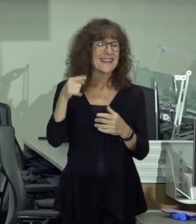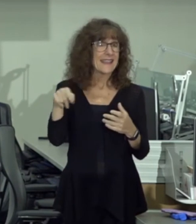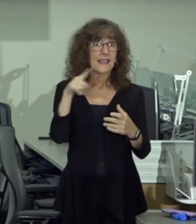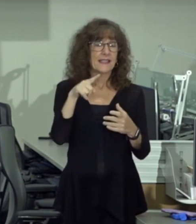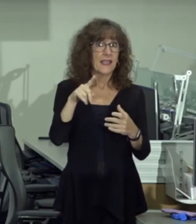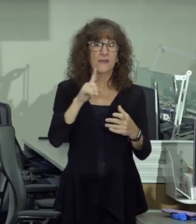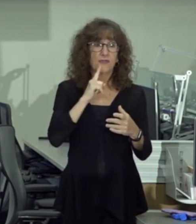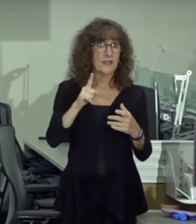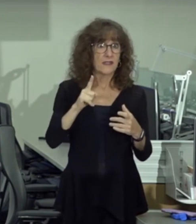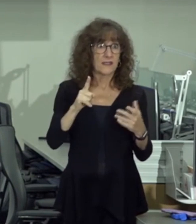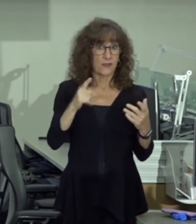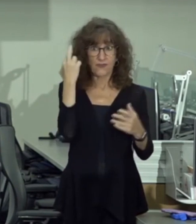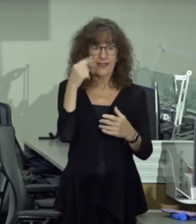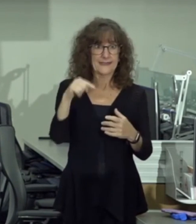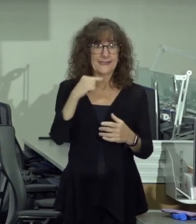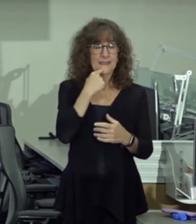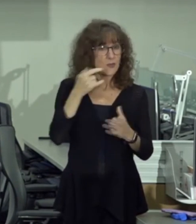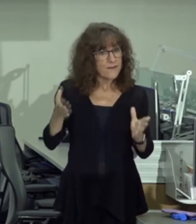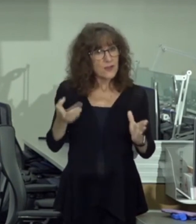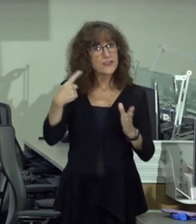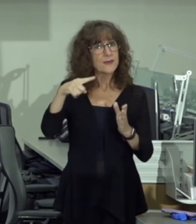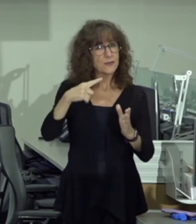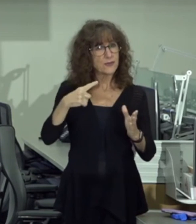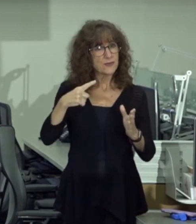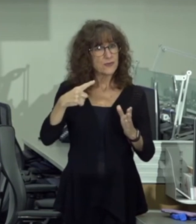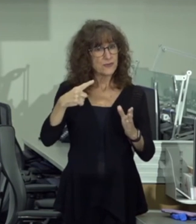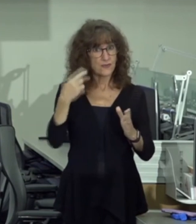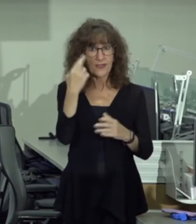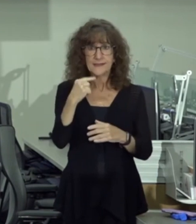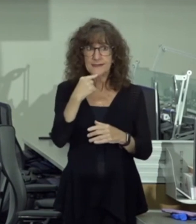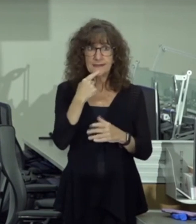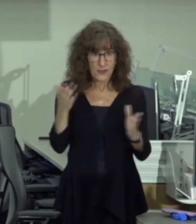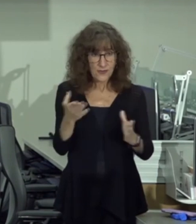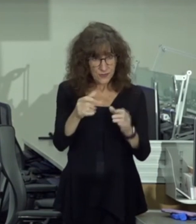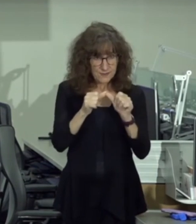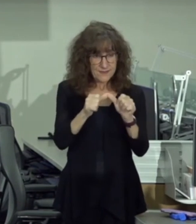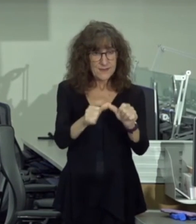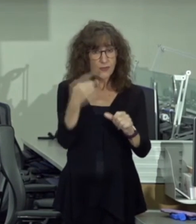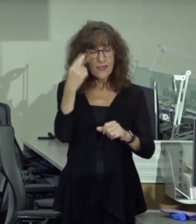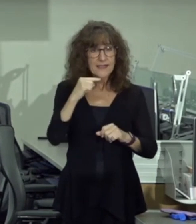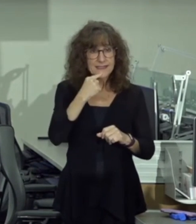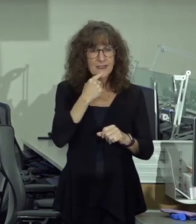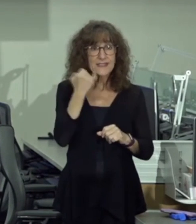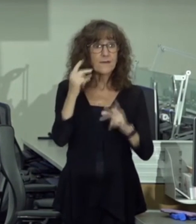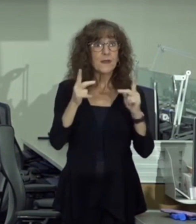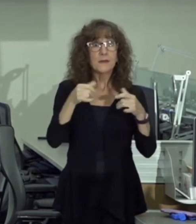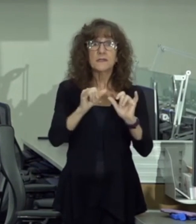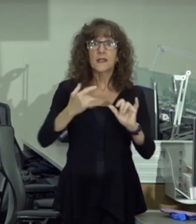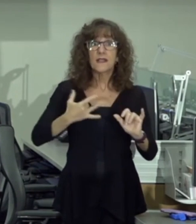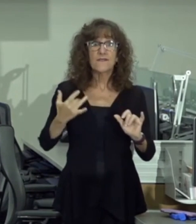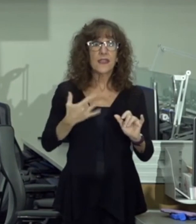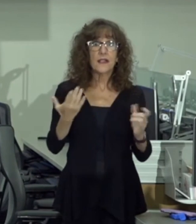they've taken this seriously. That's what we've urged them to do, and we encourage people to continue to do it. So if people still feel,